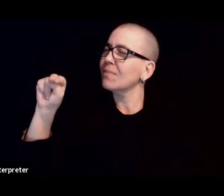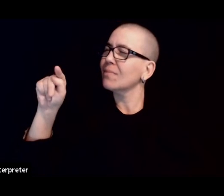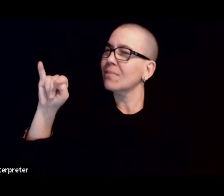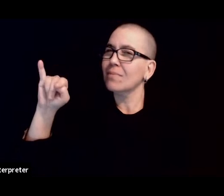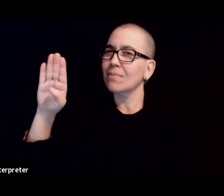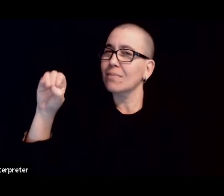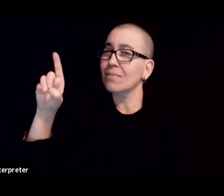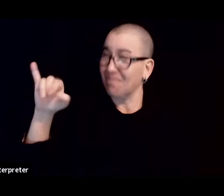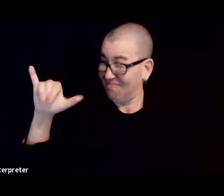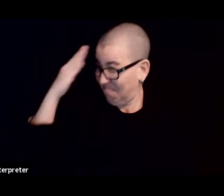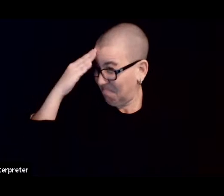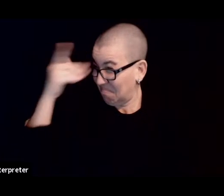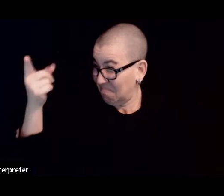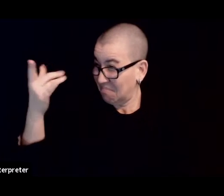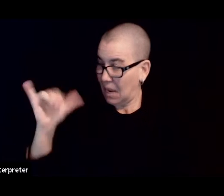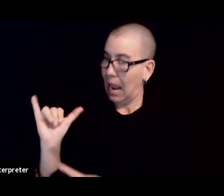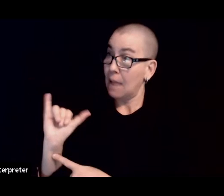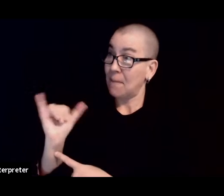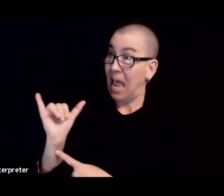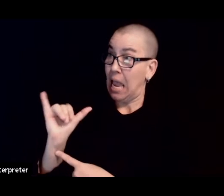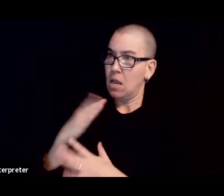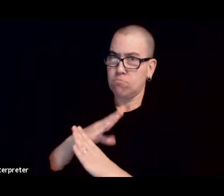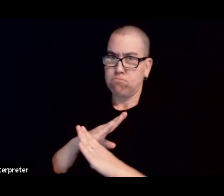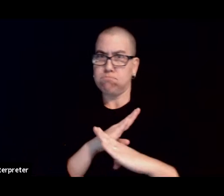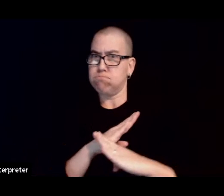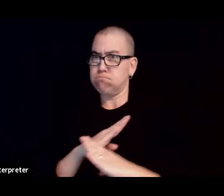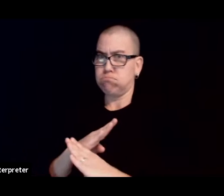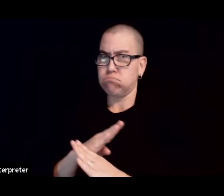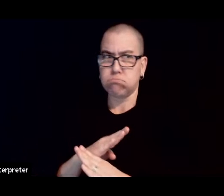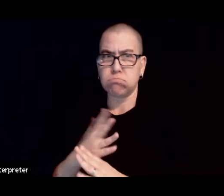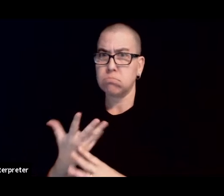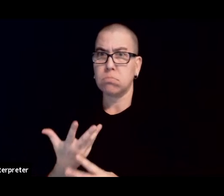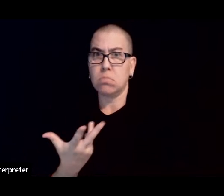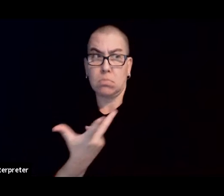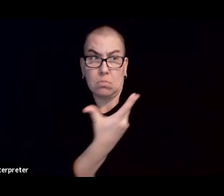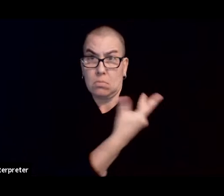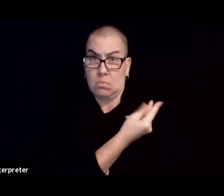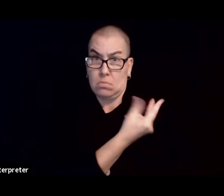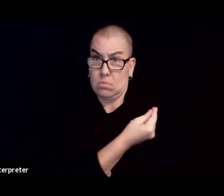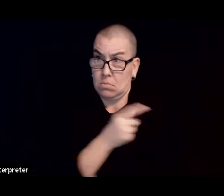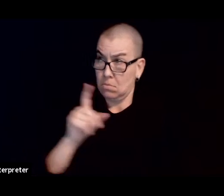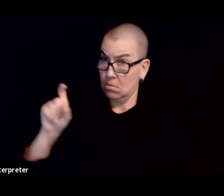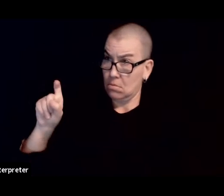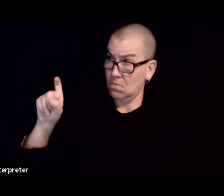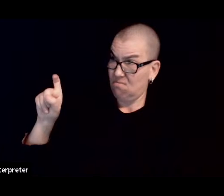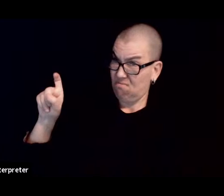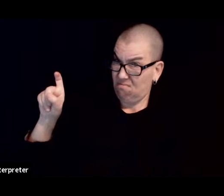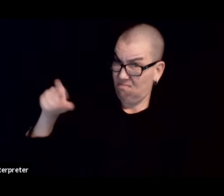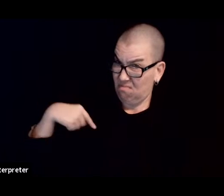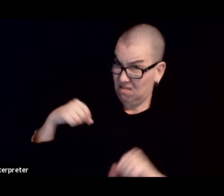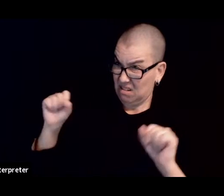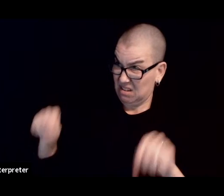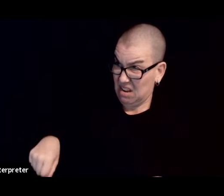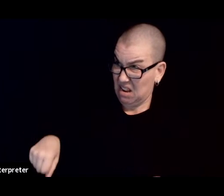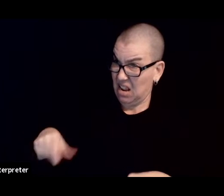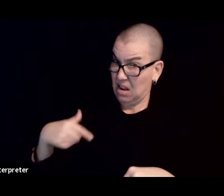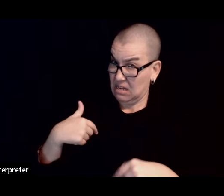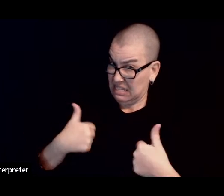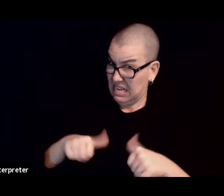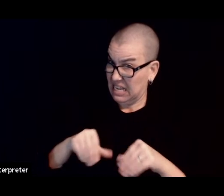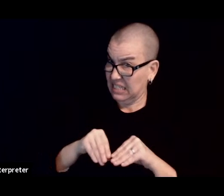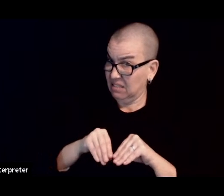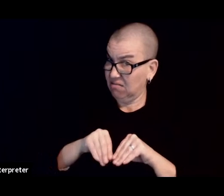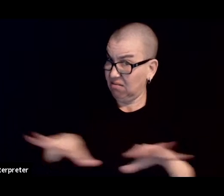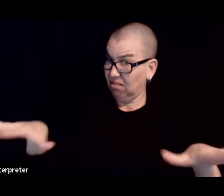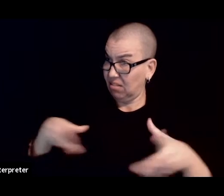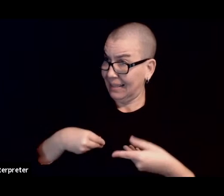virus and recovered, can I still transmit it to other people? Can it still be brewing in my body to the point where I can